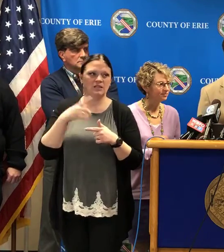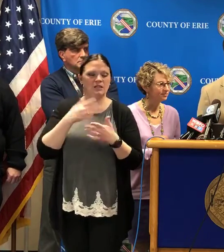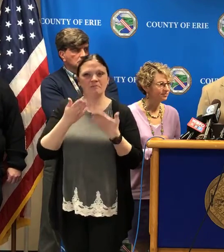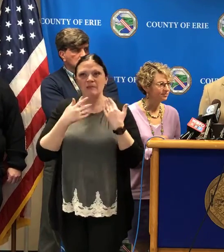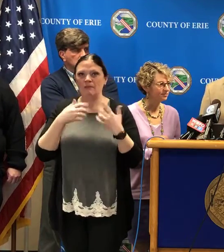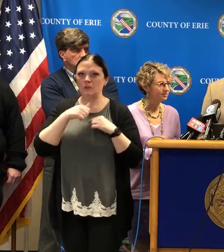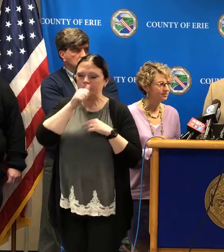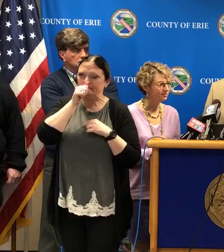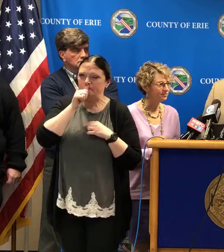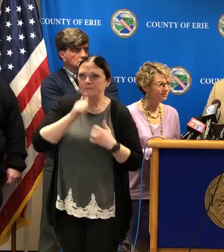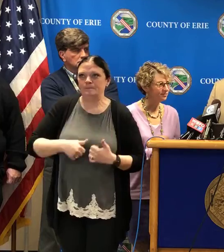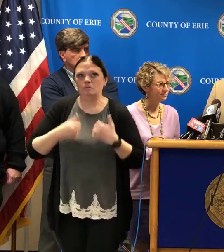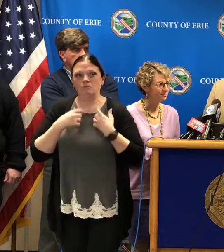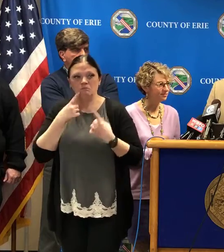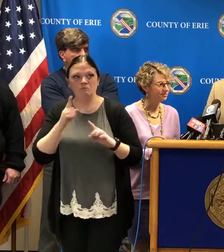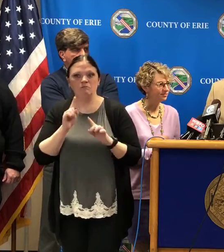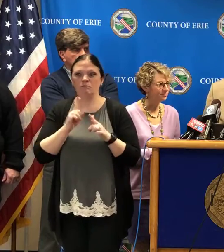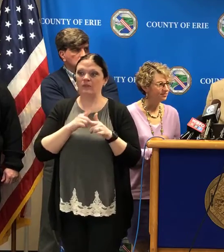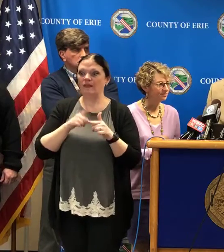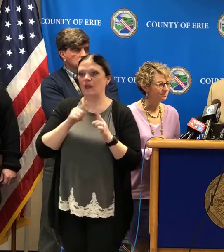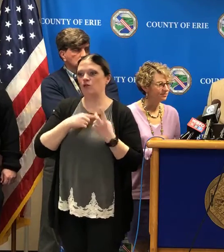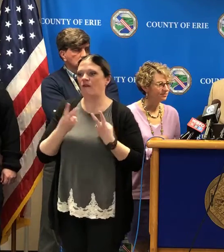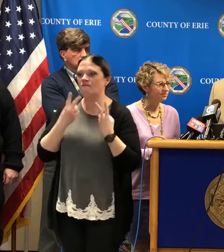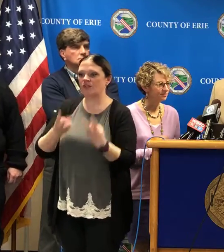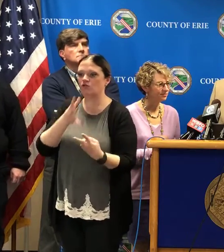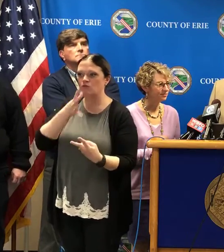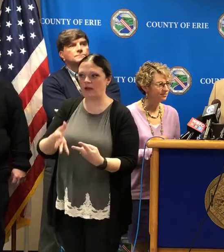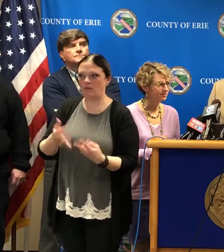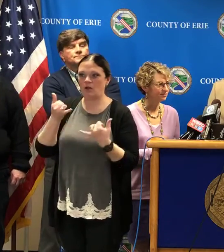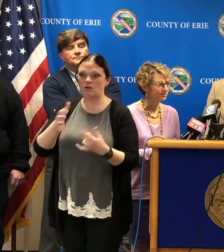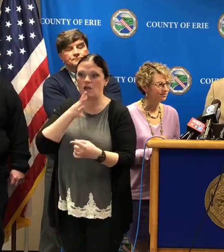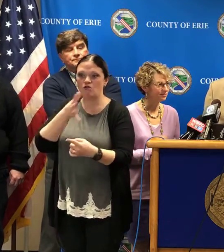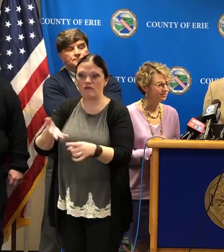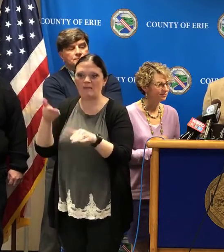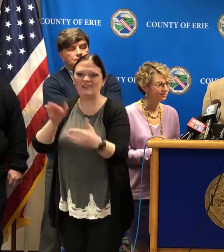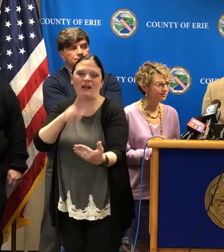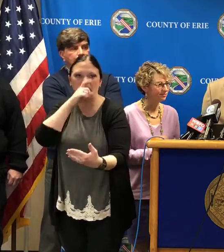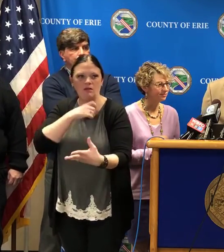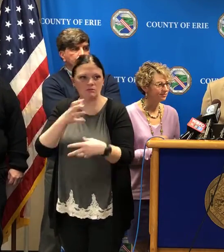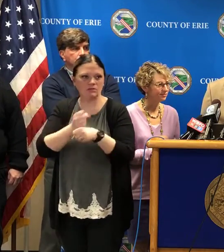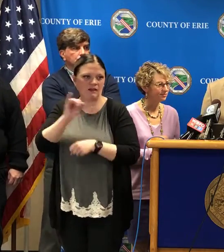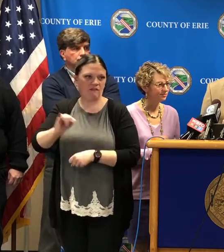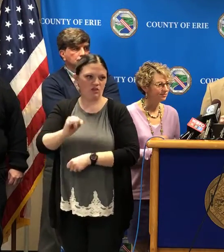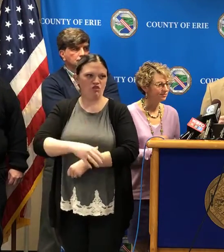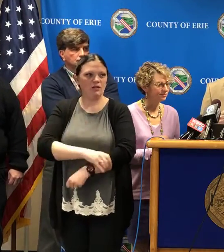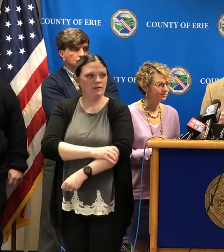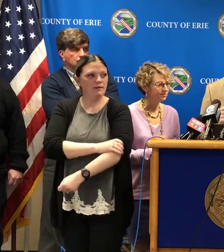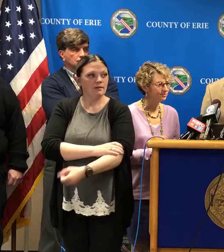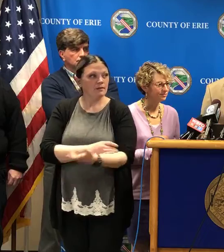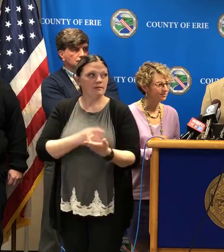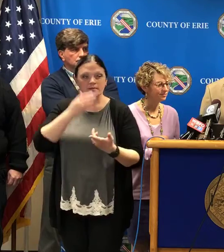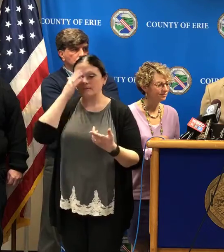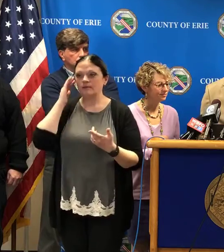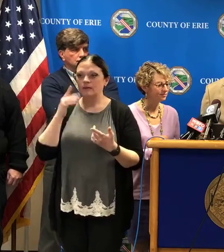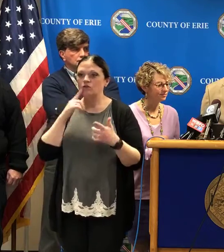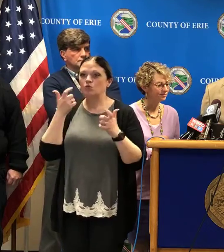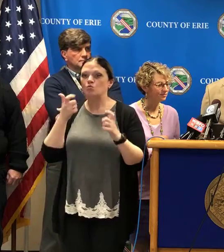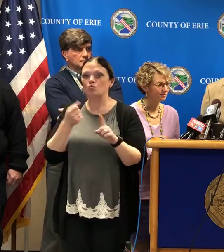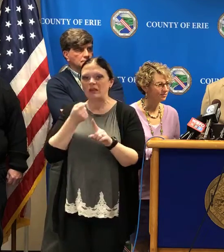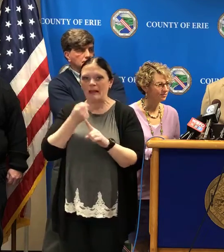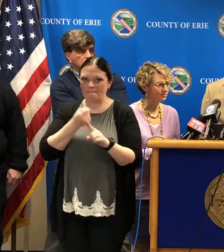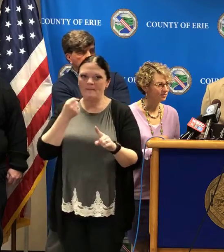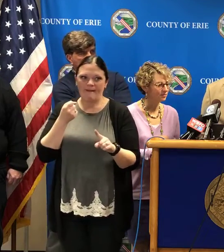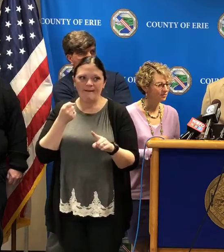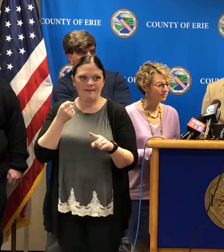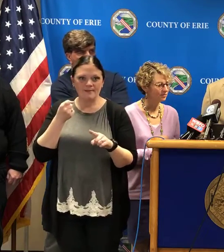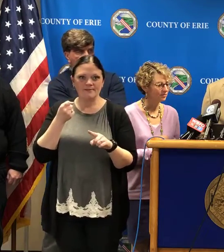okay, but maybe you went home and saw your grandmother infected grandma, and grandma died because of it. It has a tremendous impact on those that